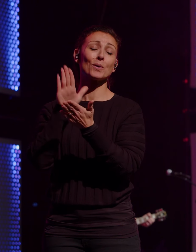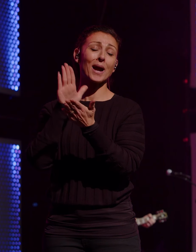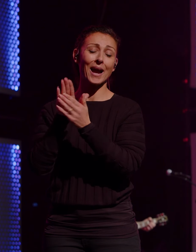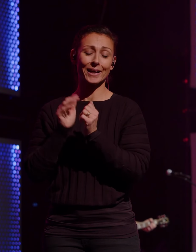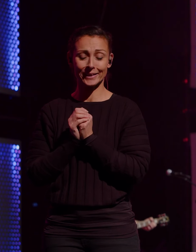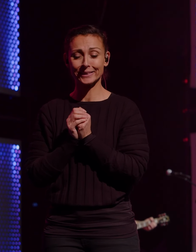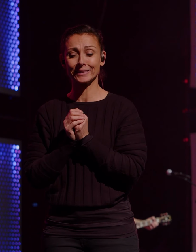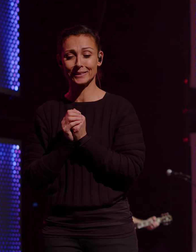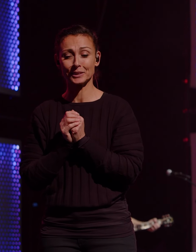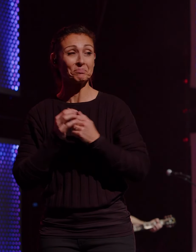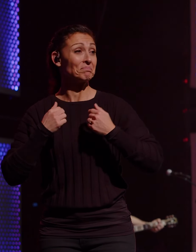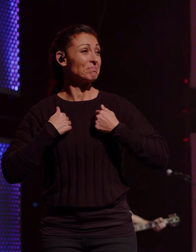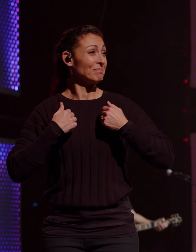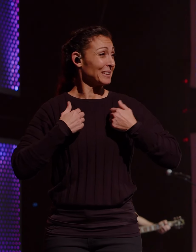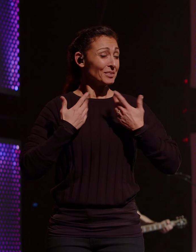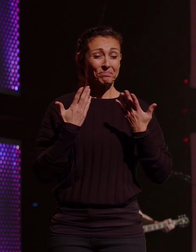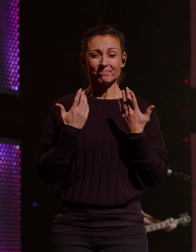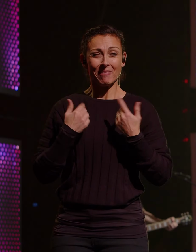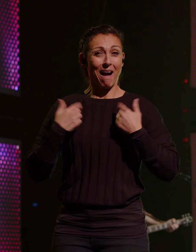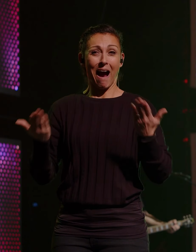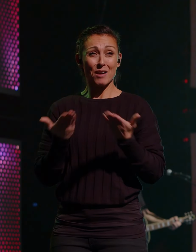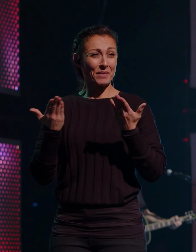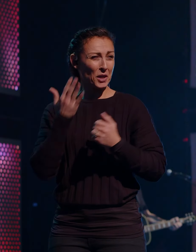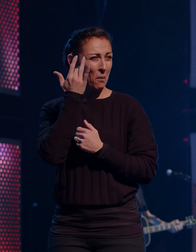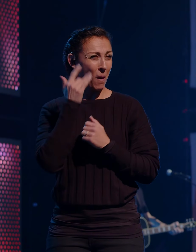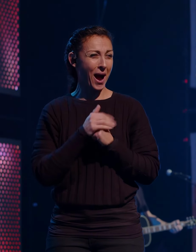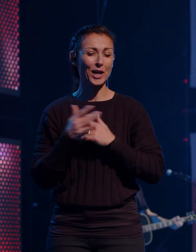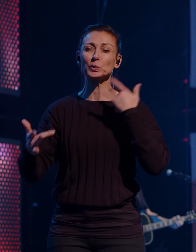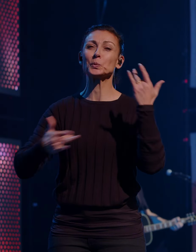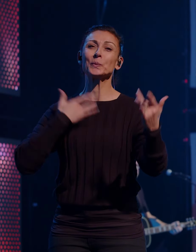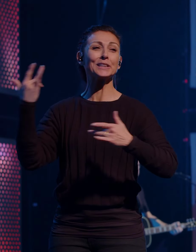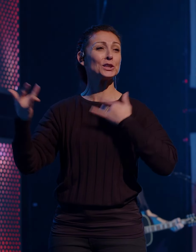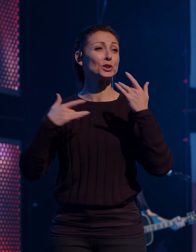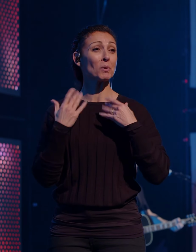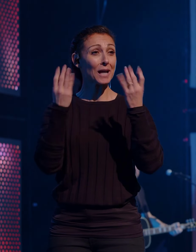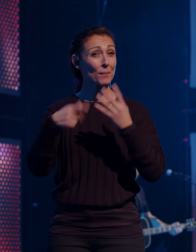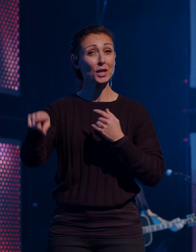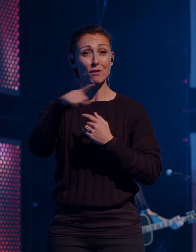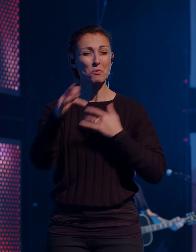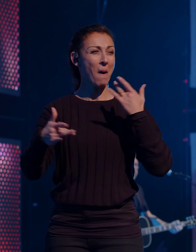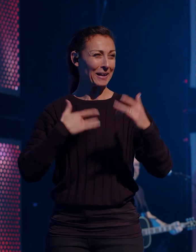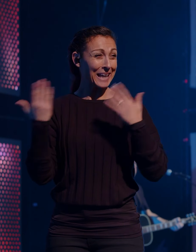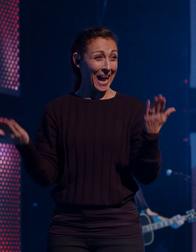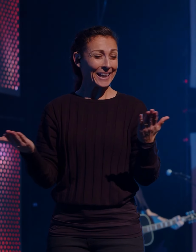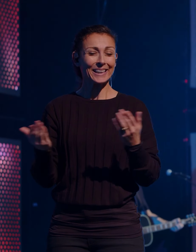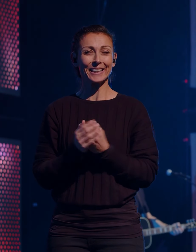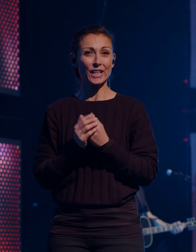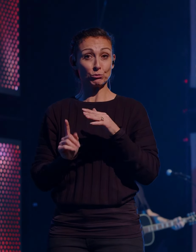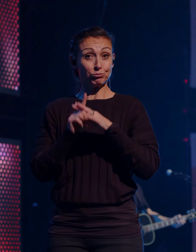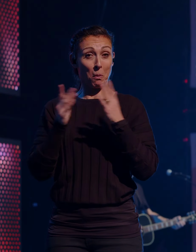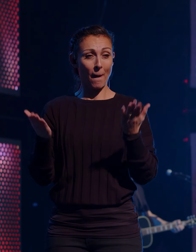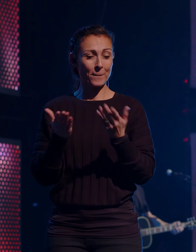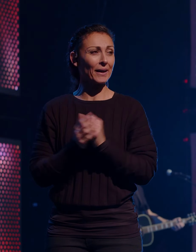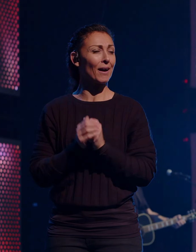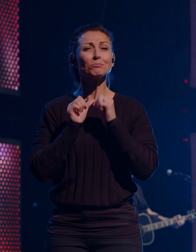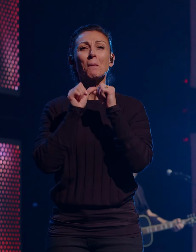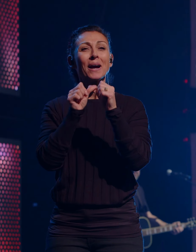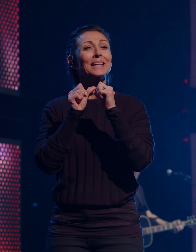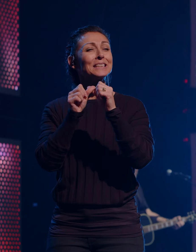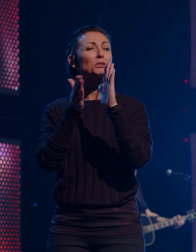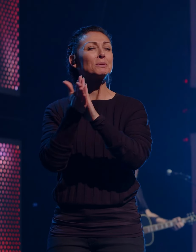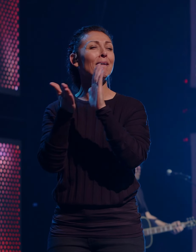you, church, but I came to rejoice tonight. Is there anybody excited to be in the house of the Lord tonight? Well, I'm going to ask you to do one more thing. I need everybody to clap your hands like this.